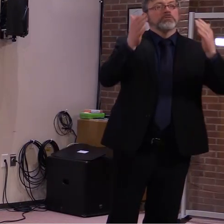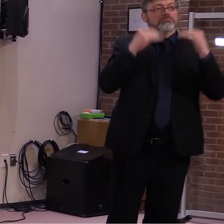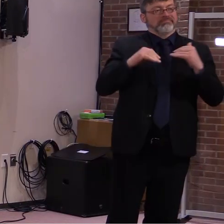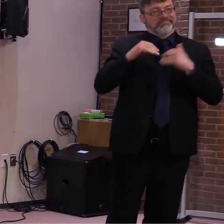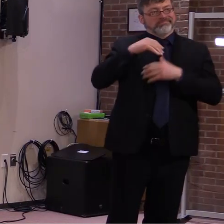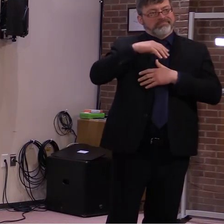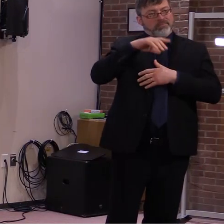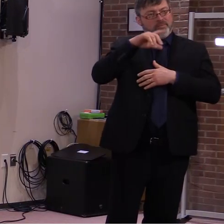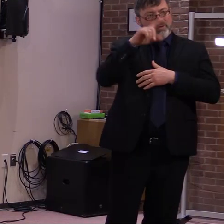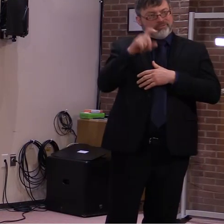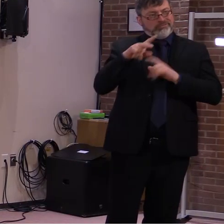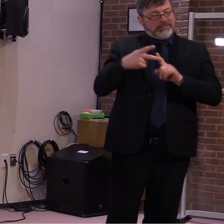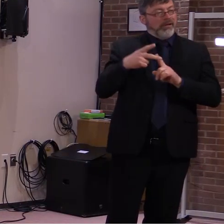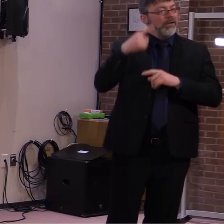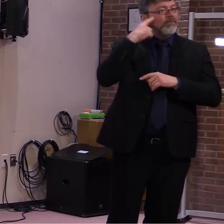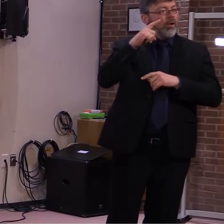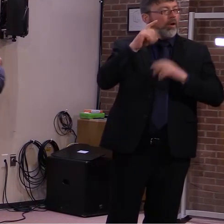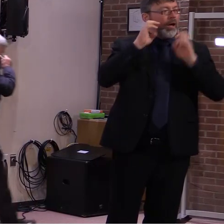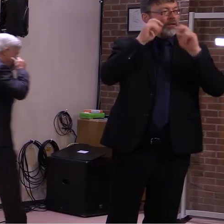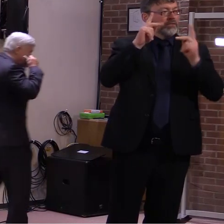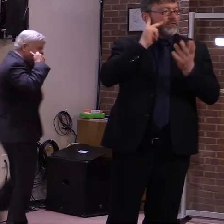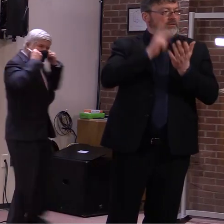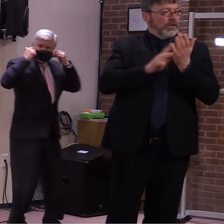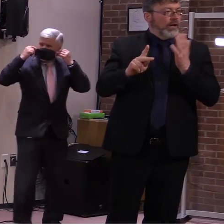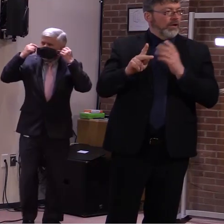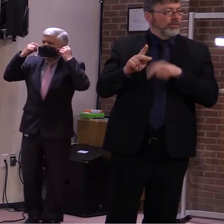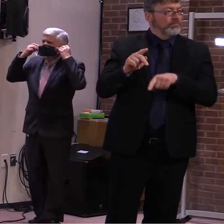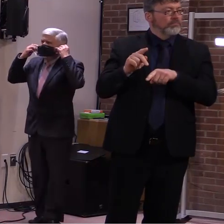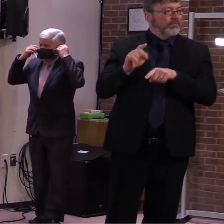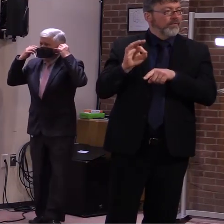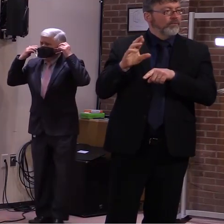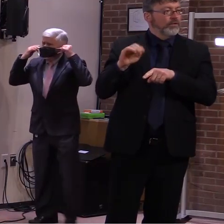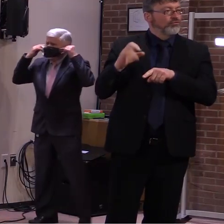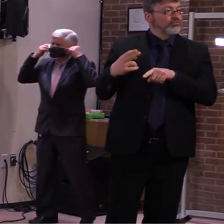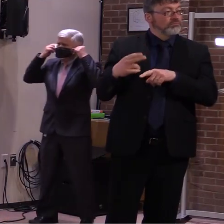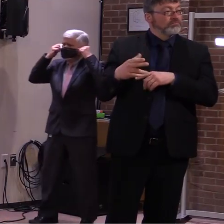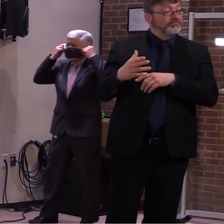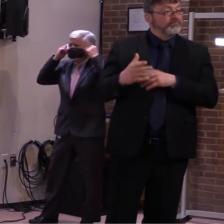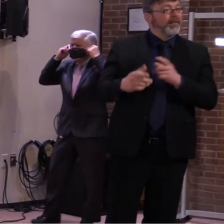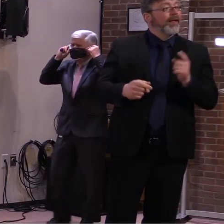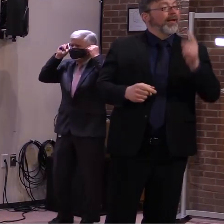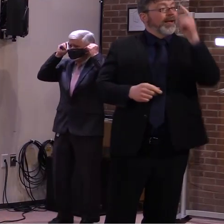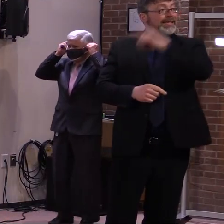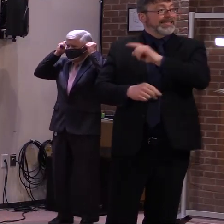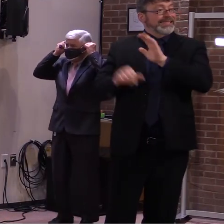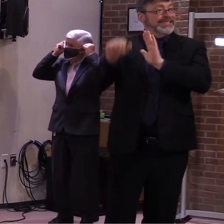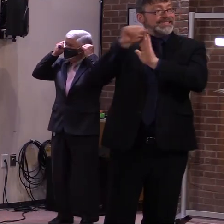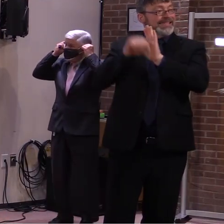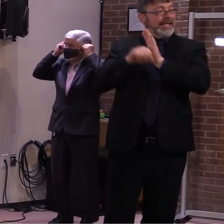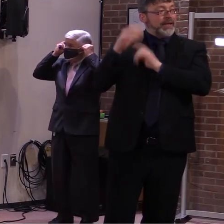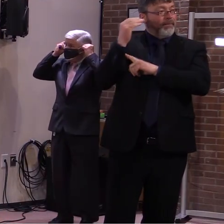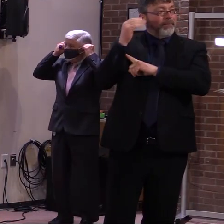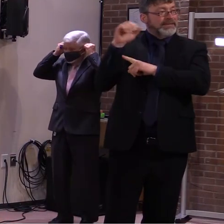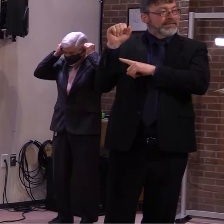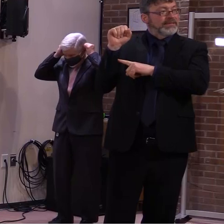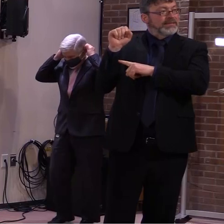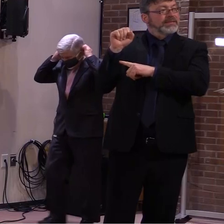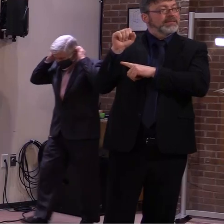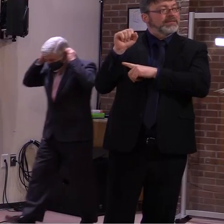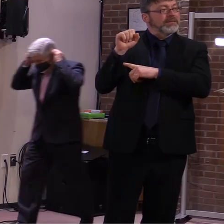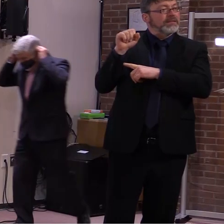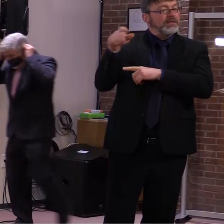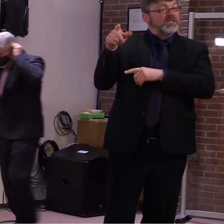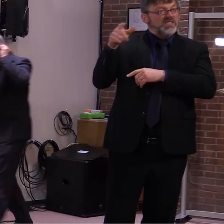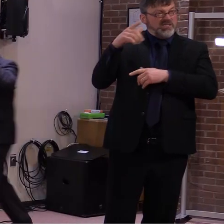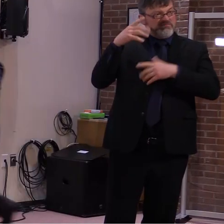year. Are we going to be hearing anything about proms soon? Yeah, thanks for the question. We